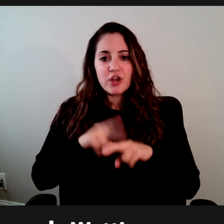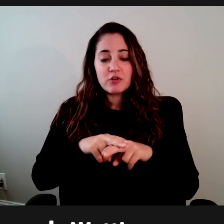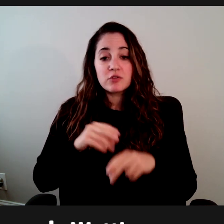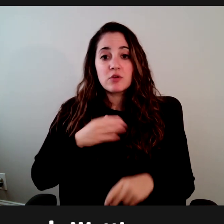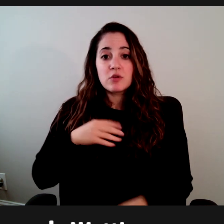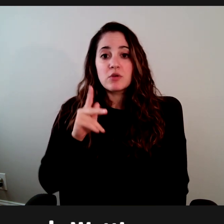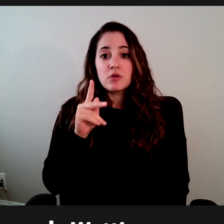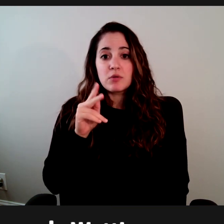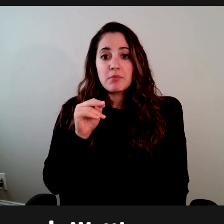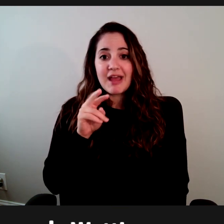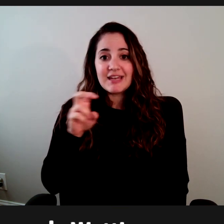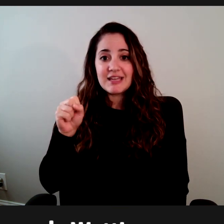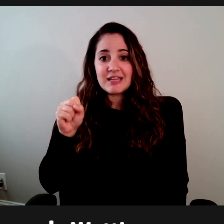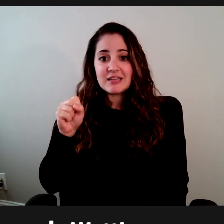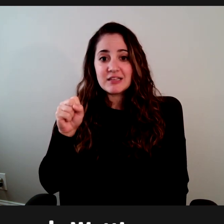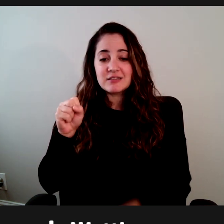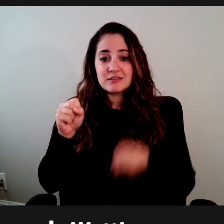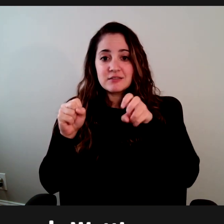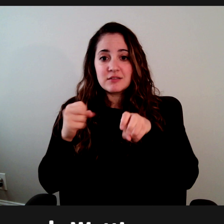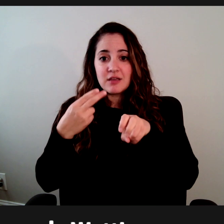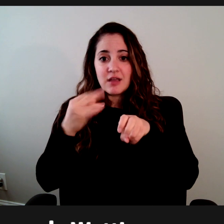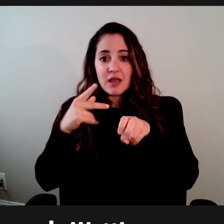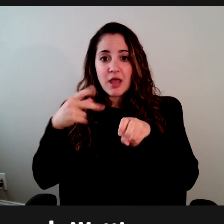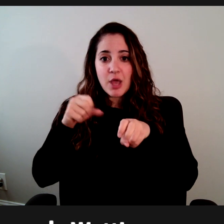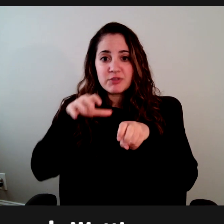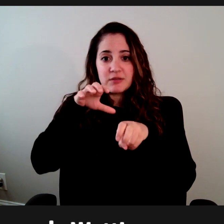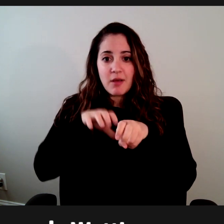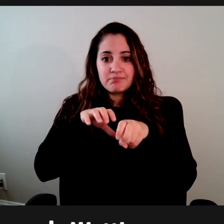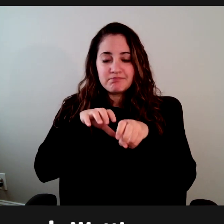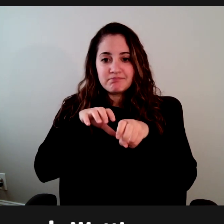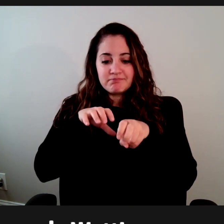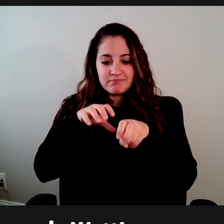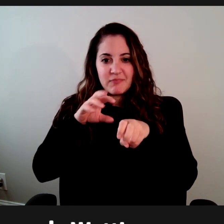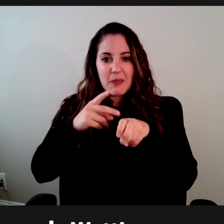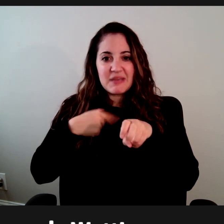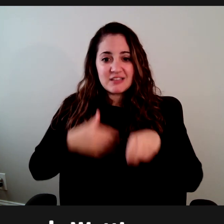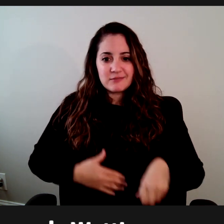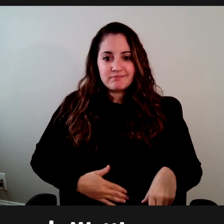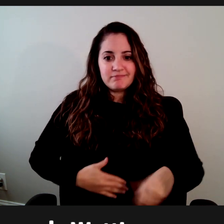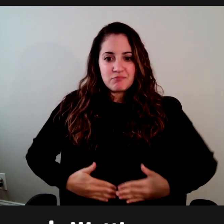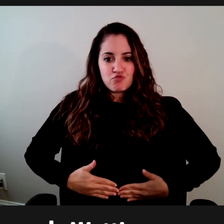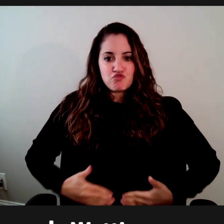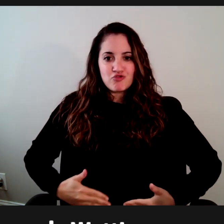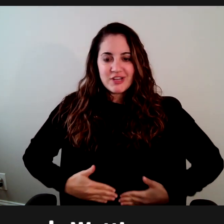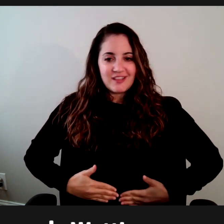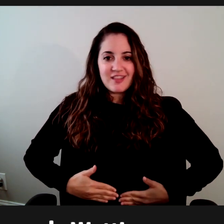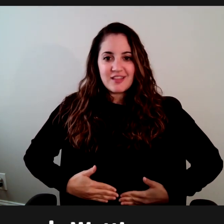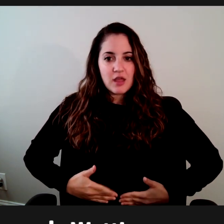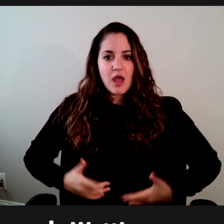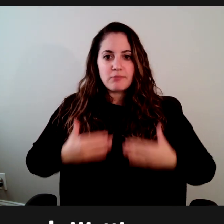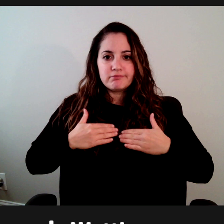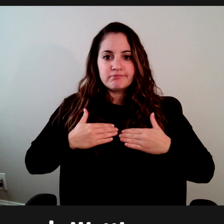that my knees are just about the height of my hips and doesn't give me, my lower abdomen, a lot of room to breathe. So I'm